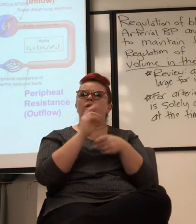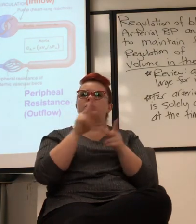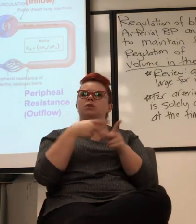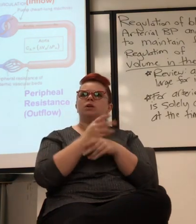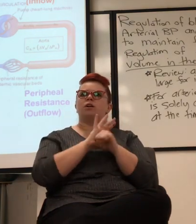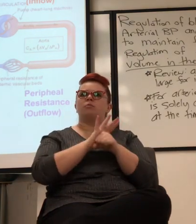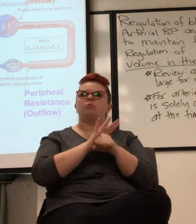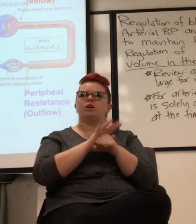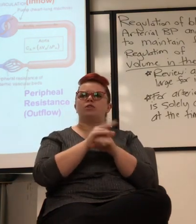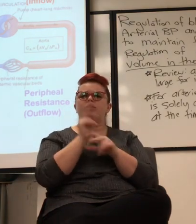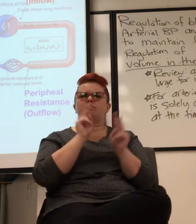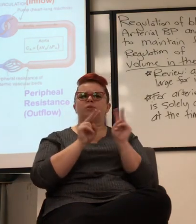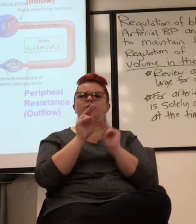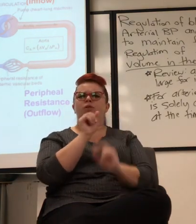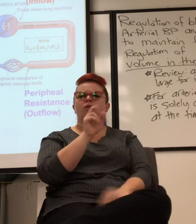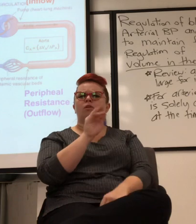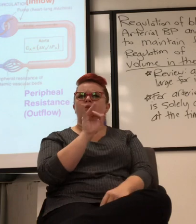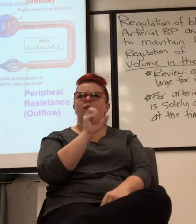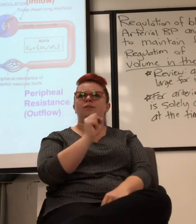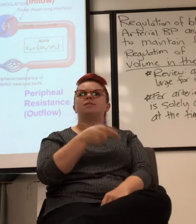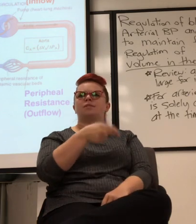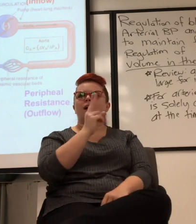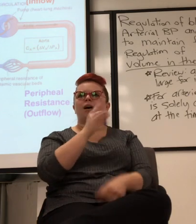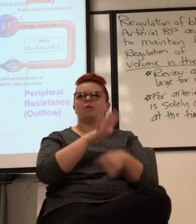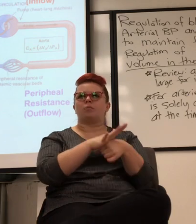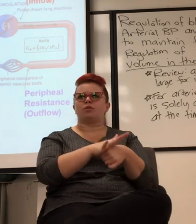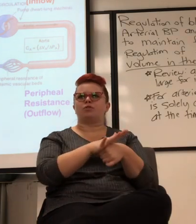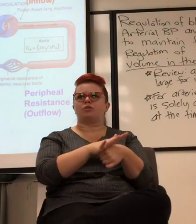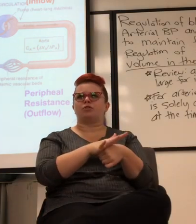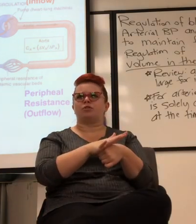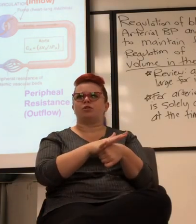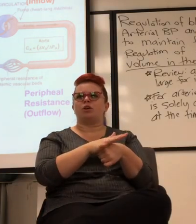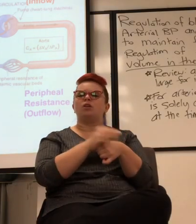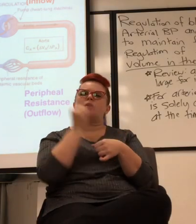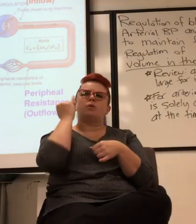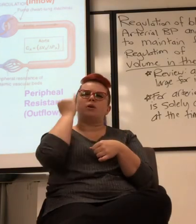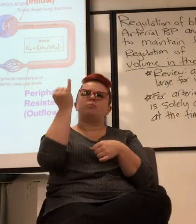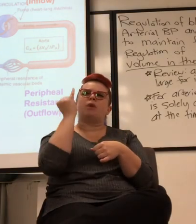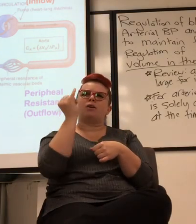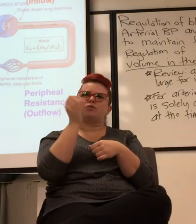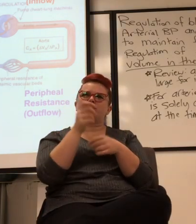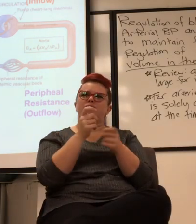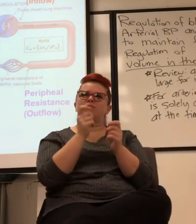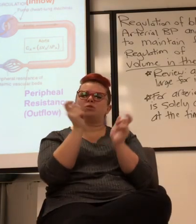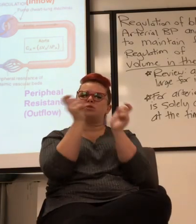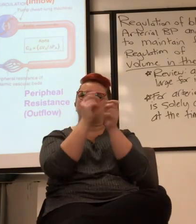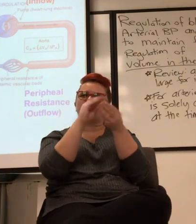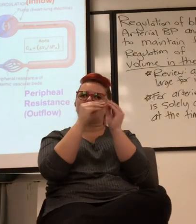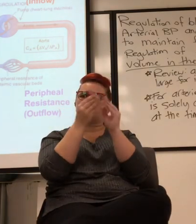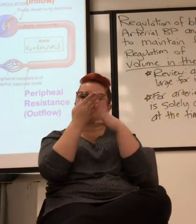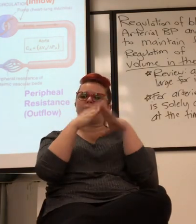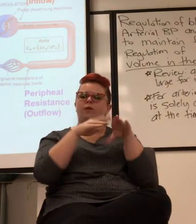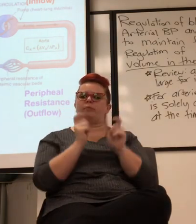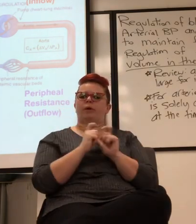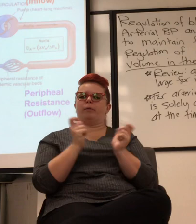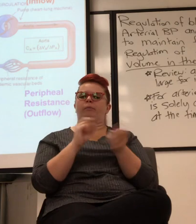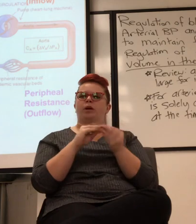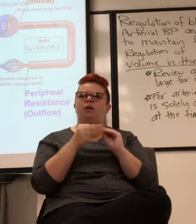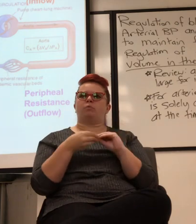low? High. High. So imagine a small number divided by a large number. What kind of number does that give you?